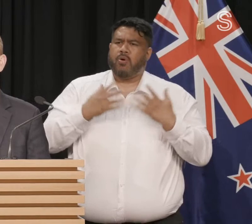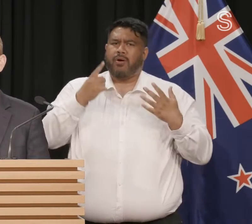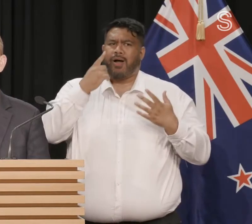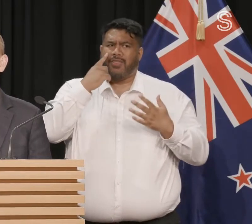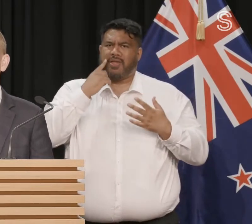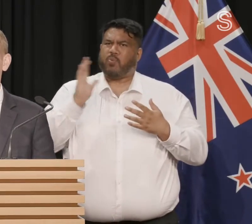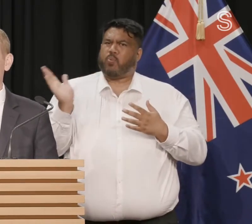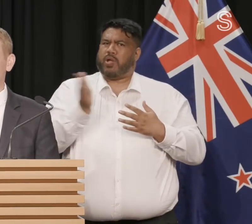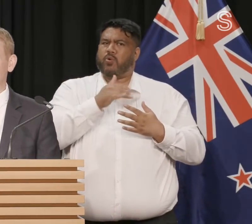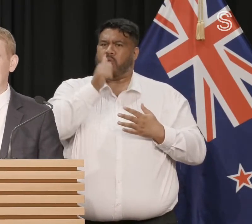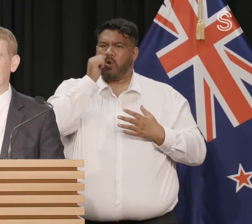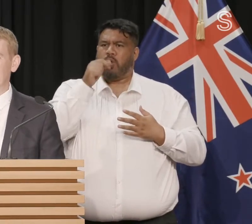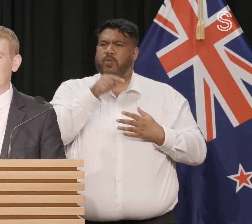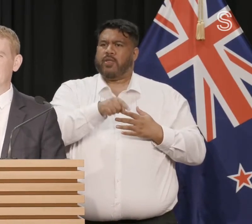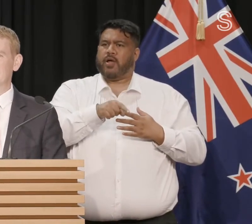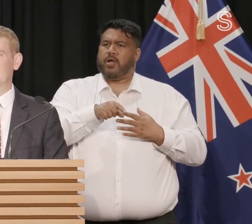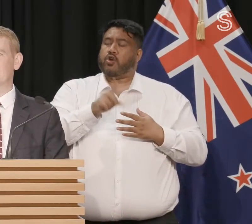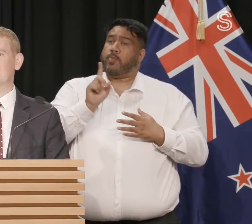accepts that. You know,